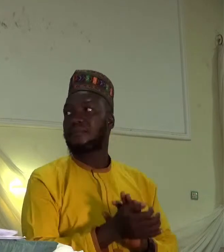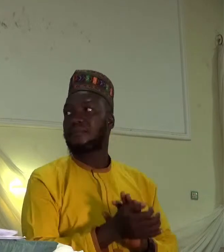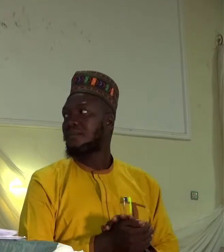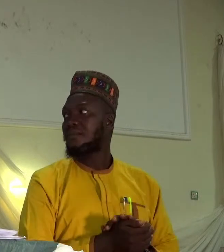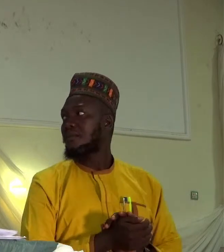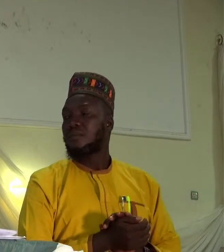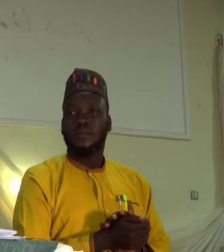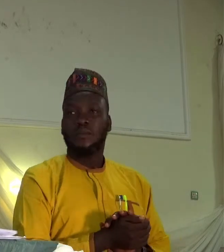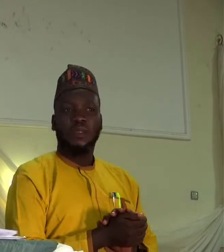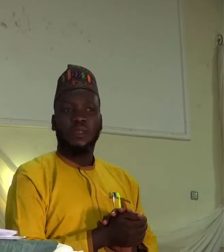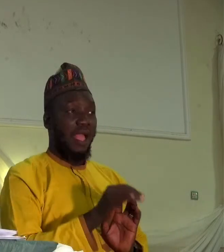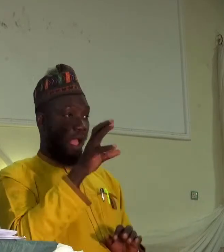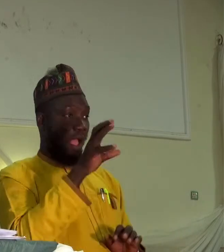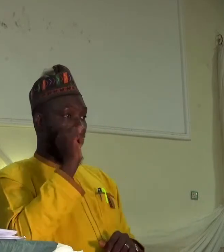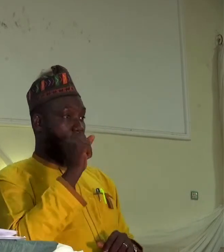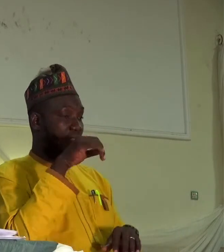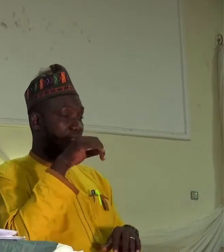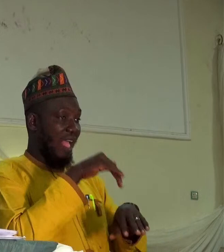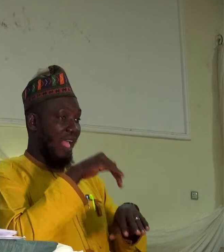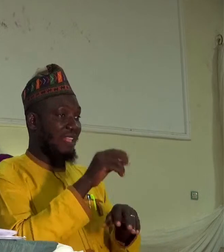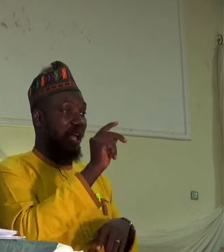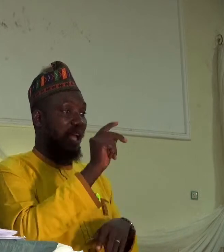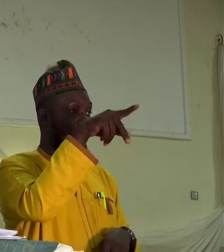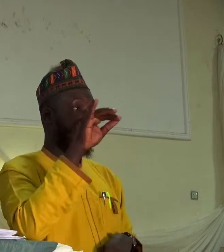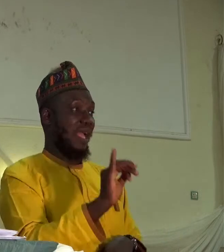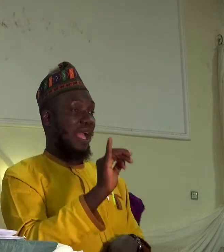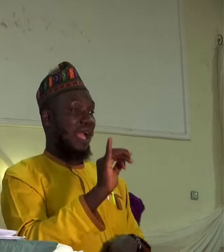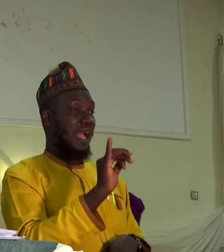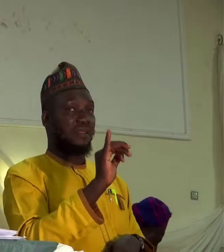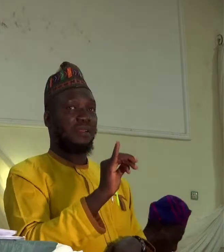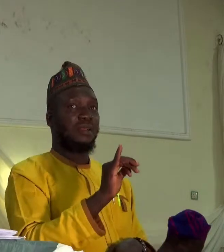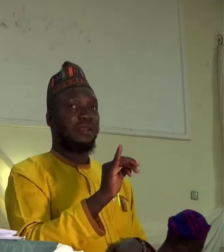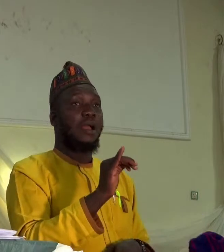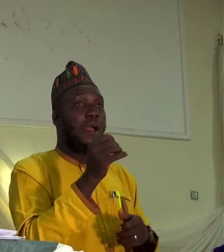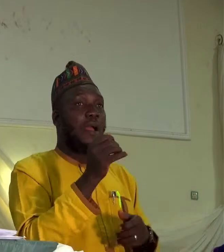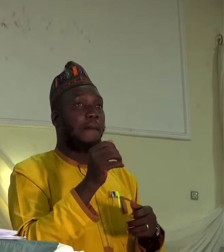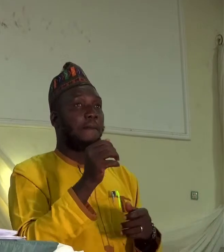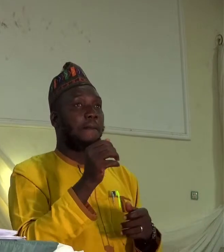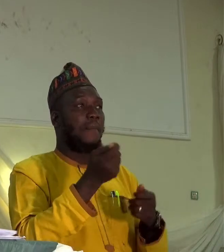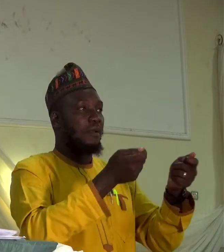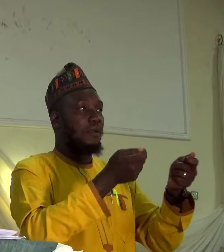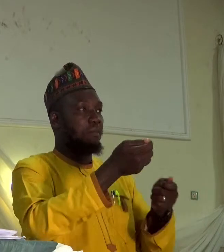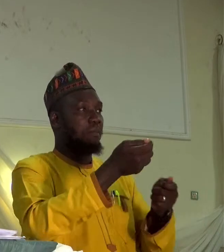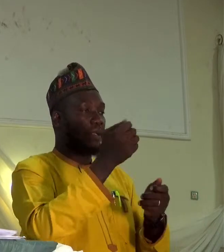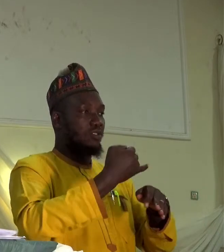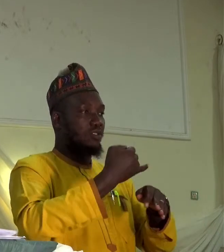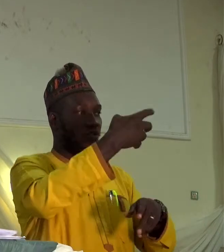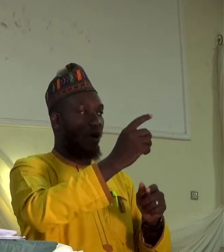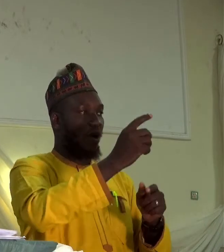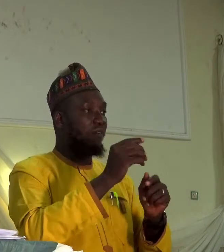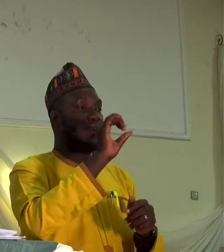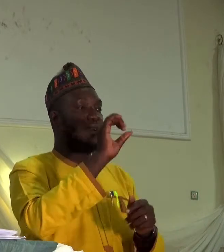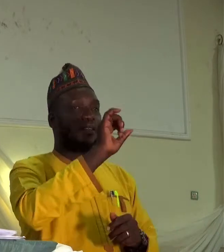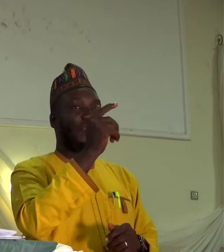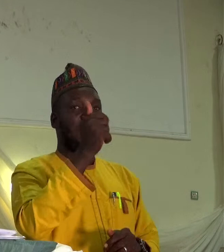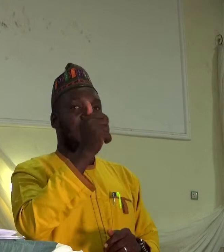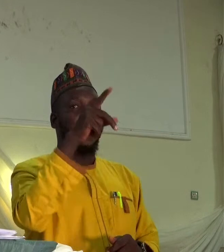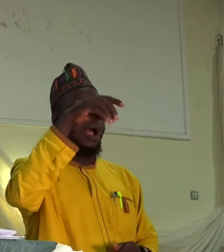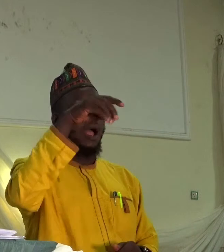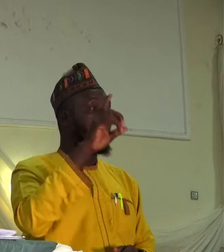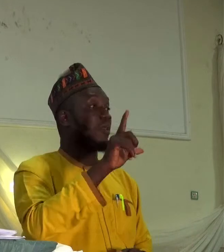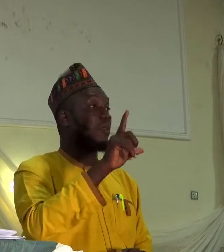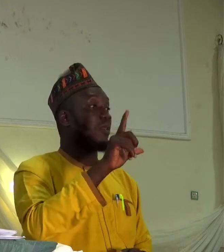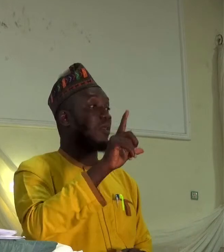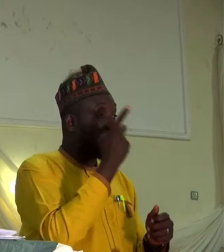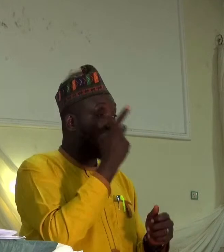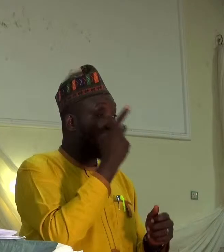I was at MDI, Management Development MDIS, Management Development Institute of Singapore. If you look at the way Bossier imparted training